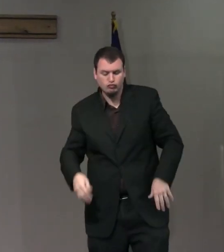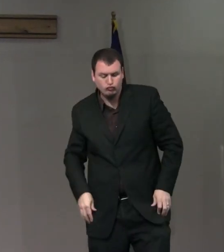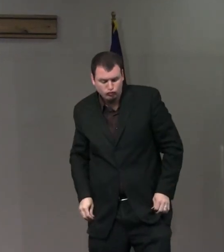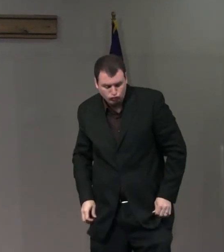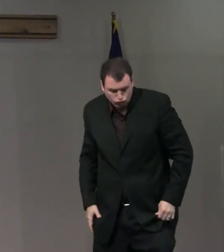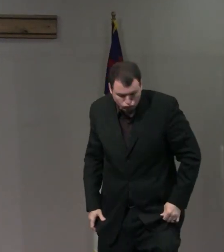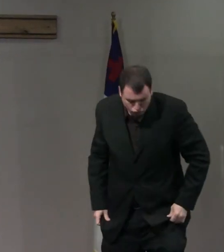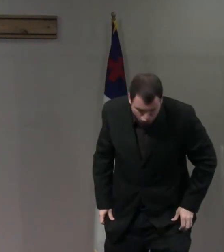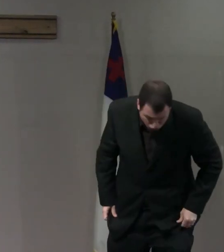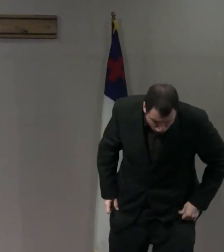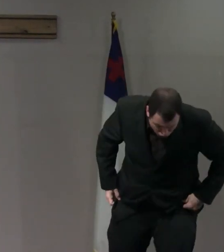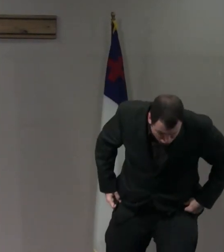Jesus gathered them together.